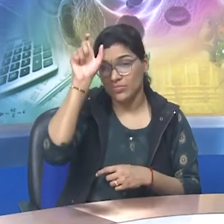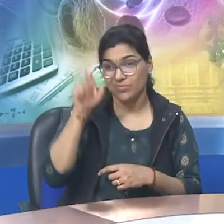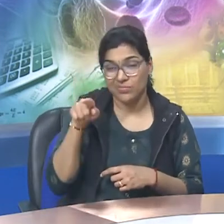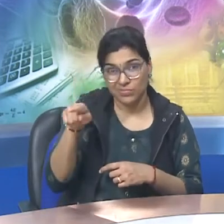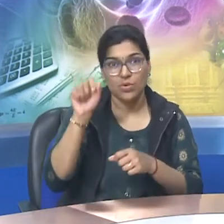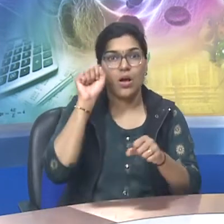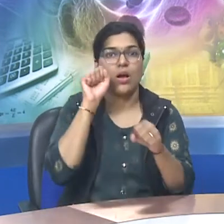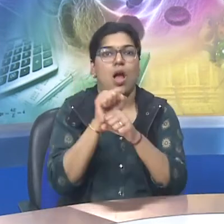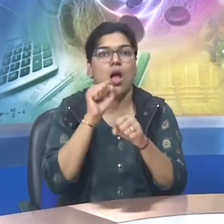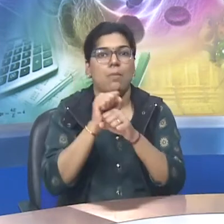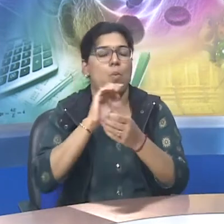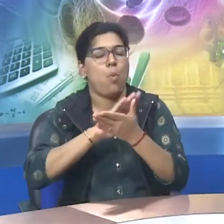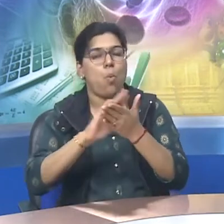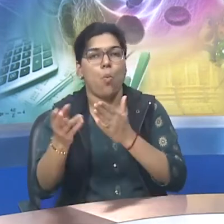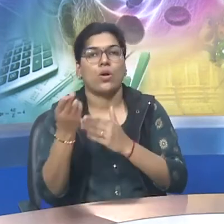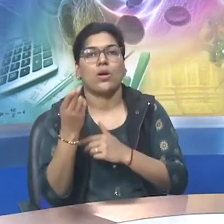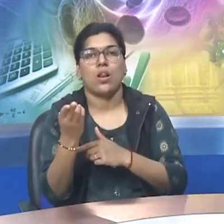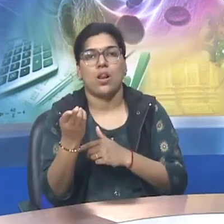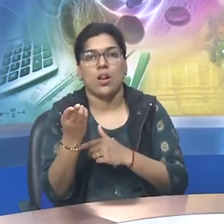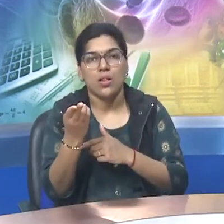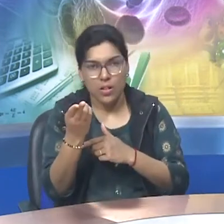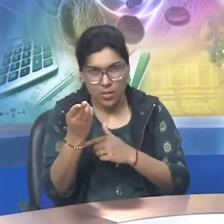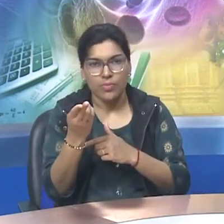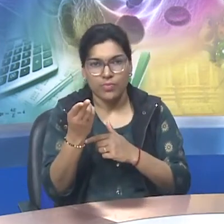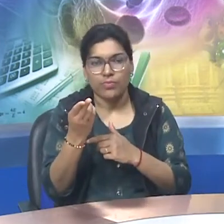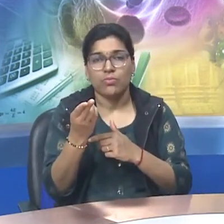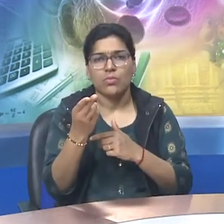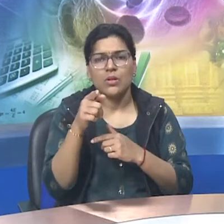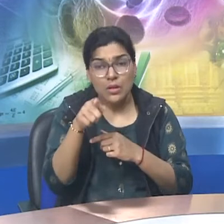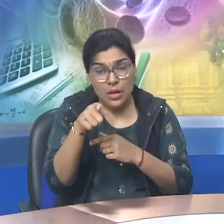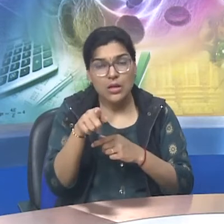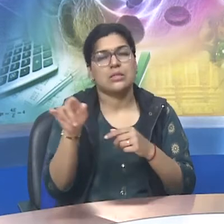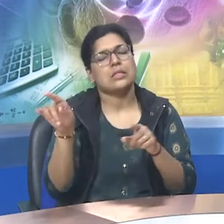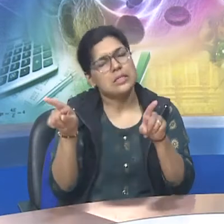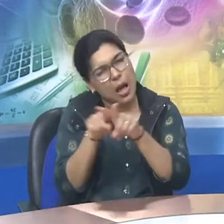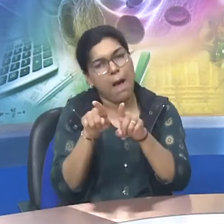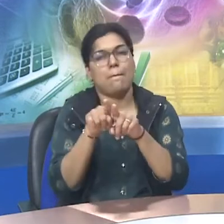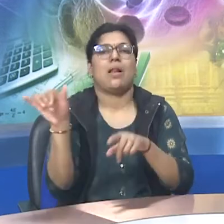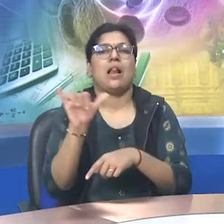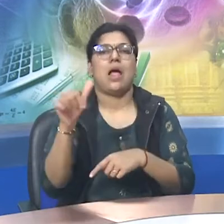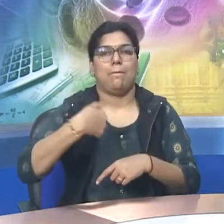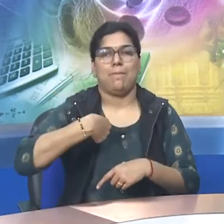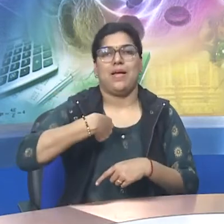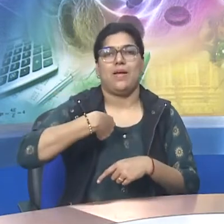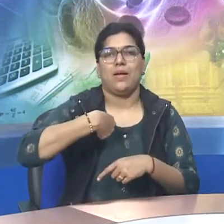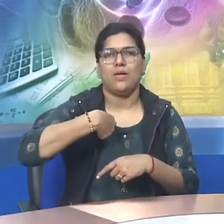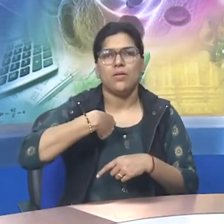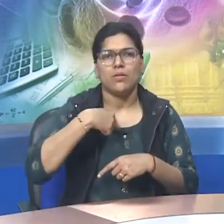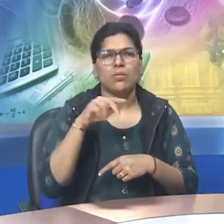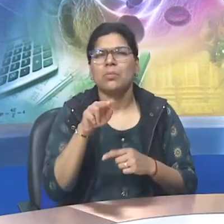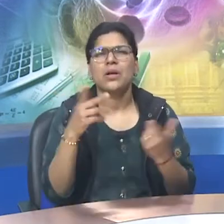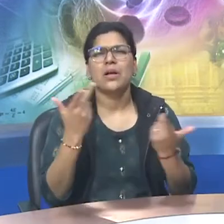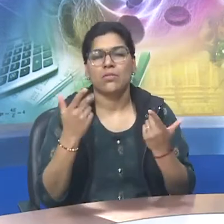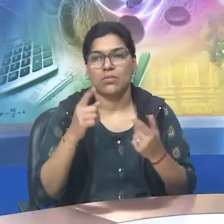Next example is number 7. It says she works in a hotel